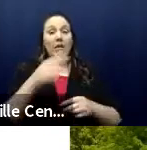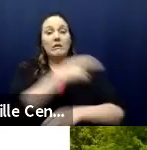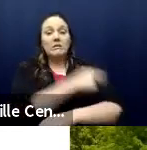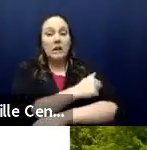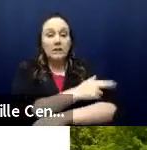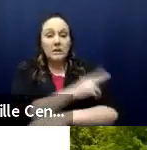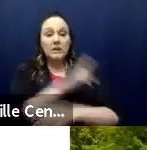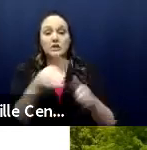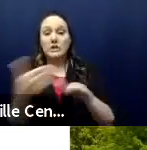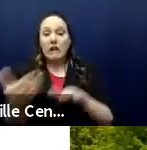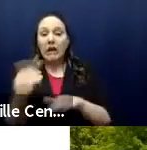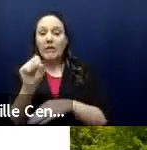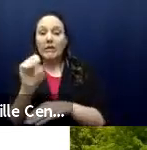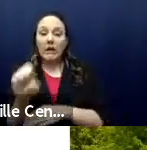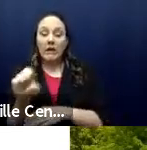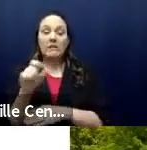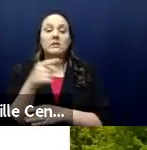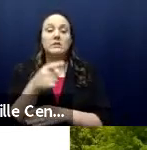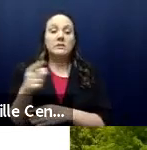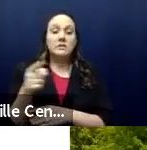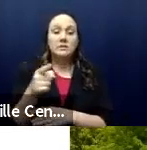death. This